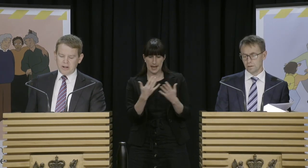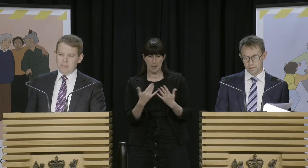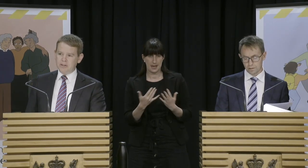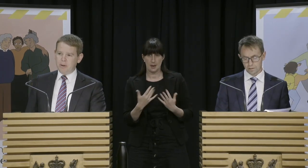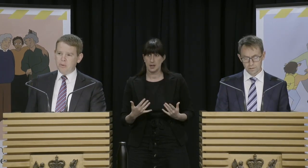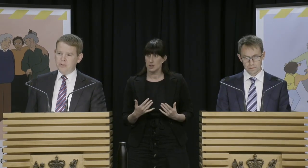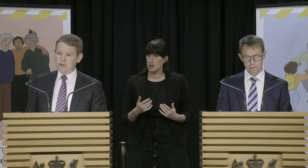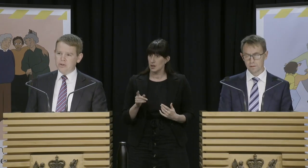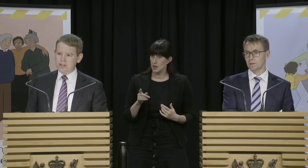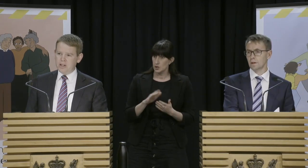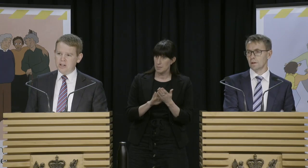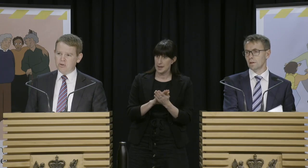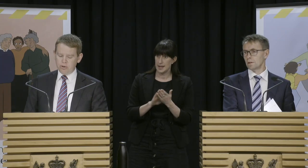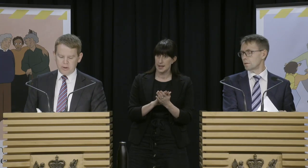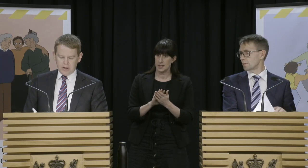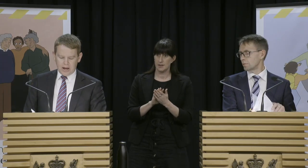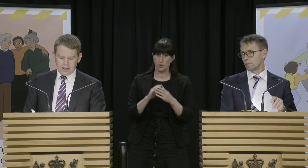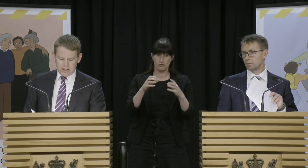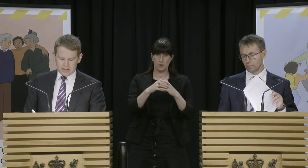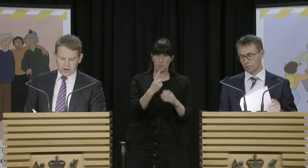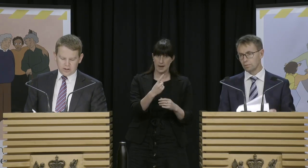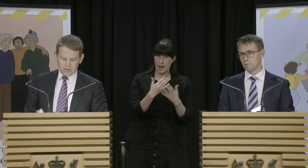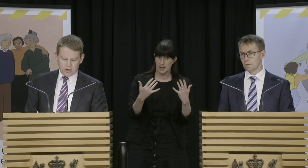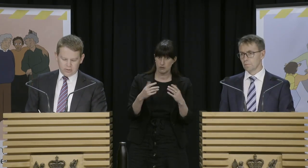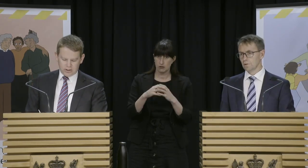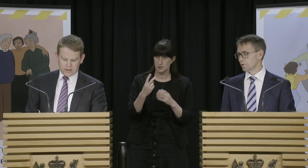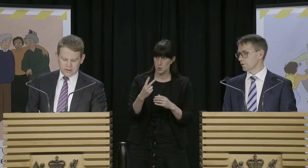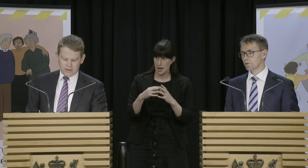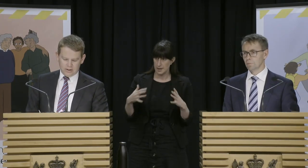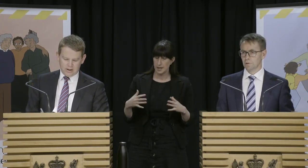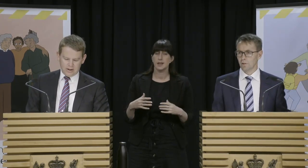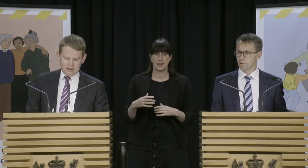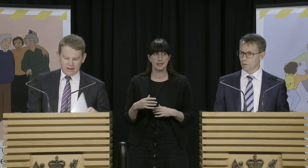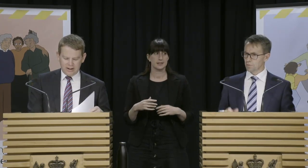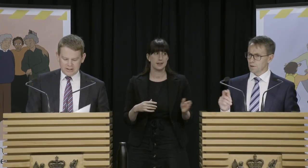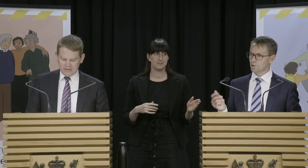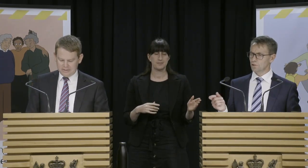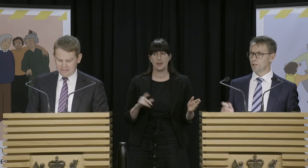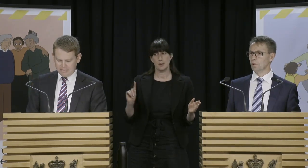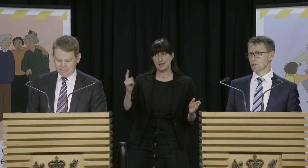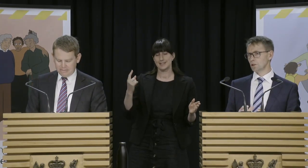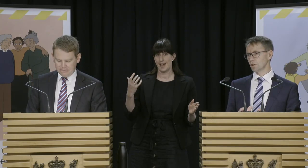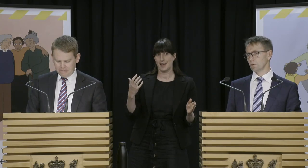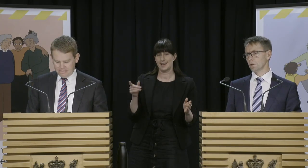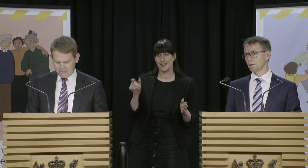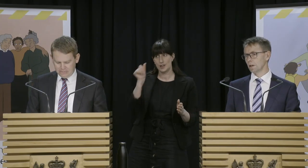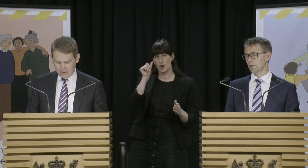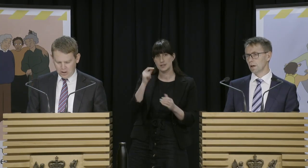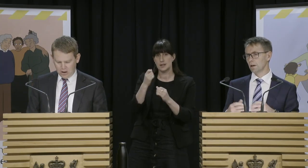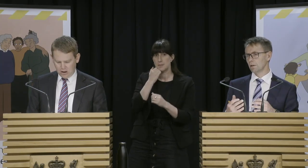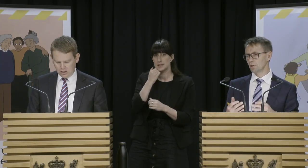Oh, you mean the numbers of people, the doses in each group? Yes, I do. The Minister has probably got those numbers, yes. But as he said, we're actually